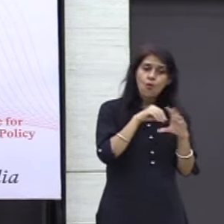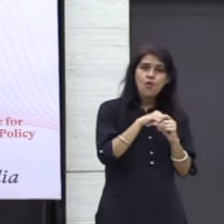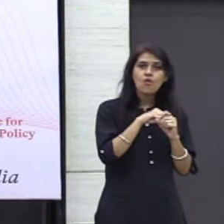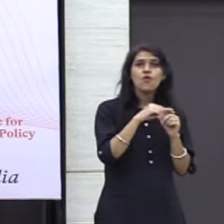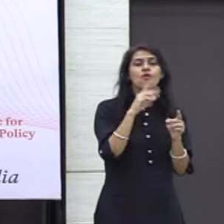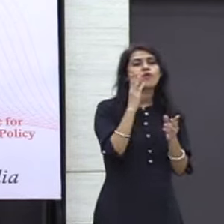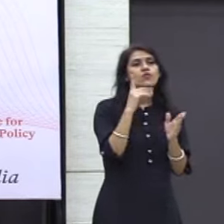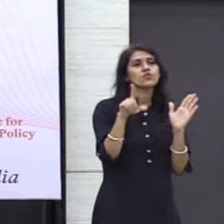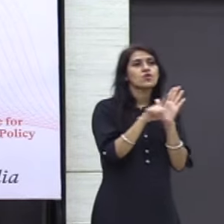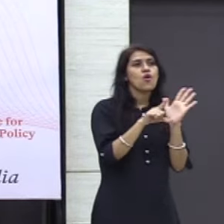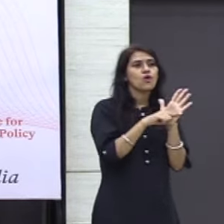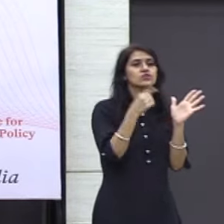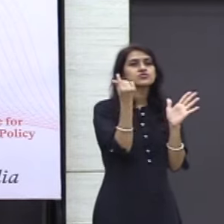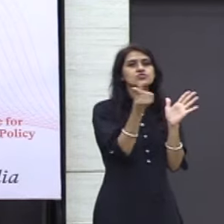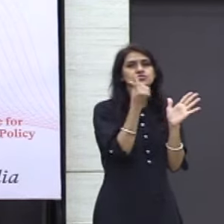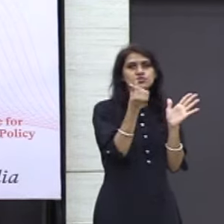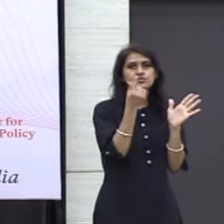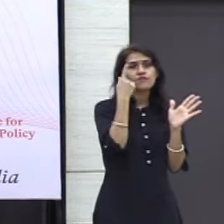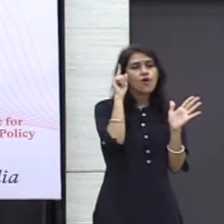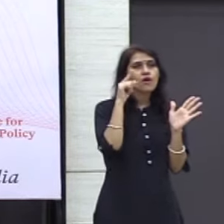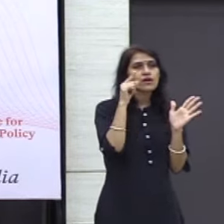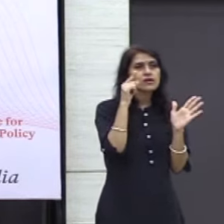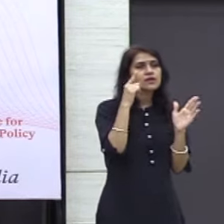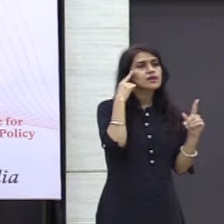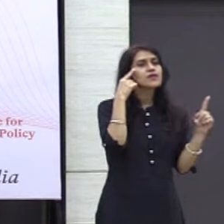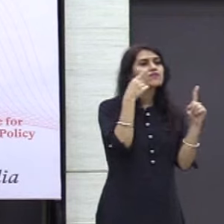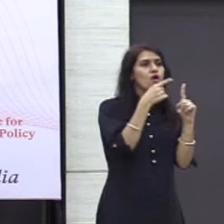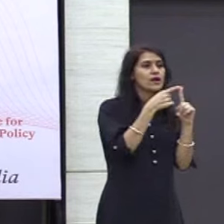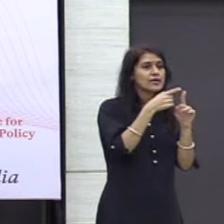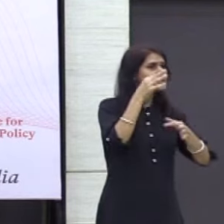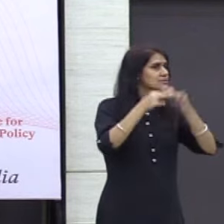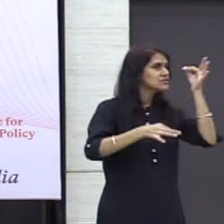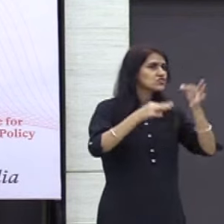be used for the purposes not for nyaya,